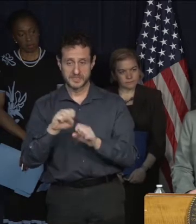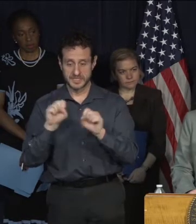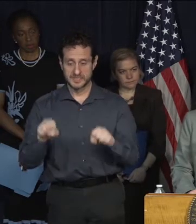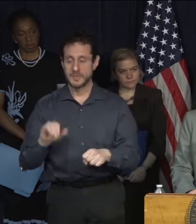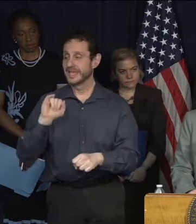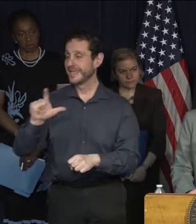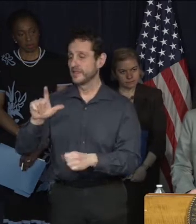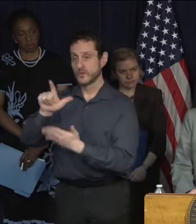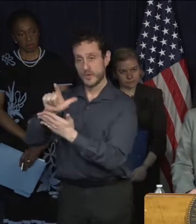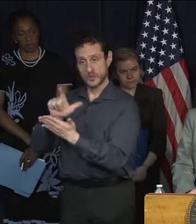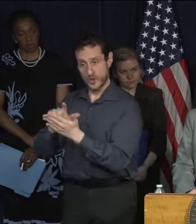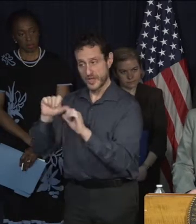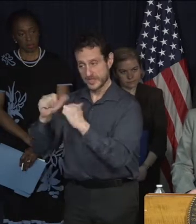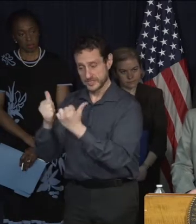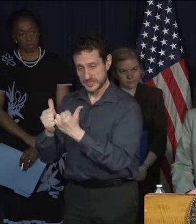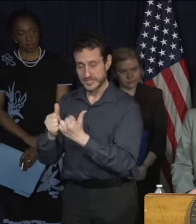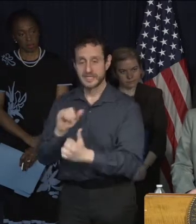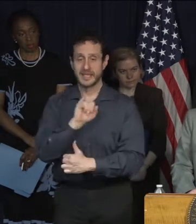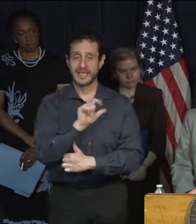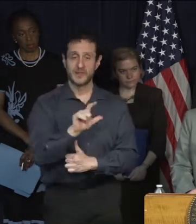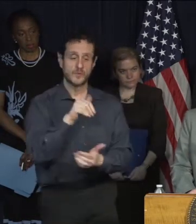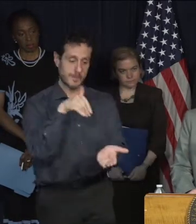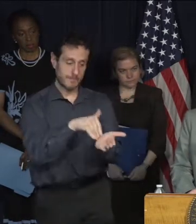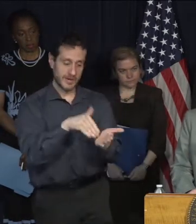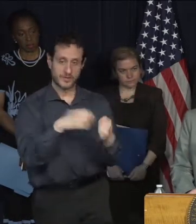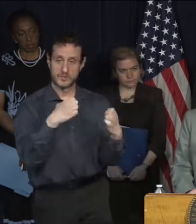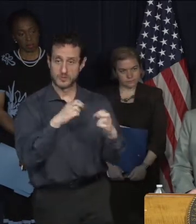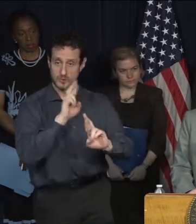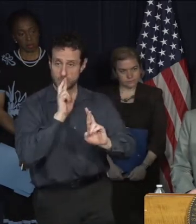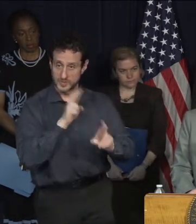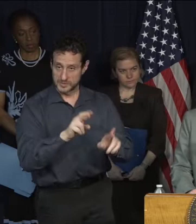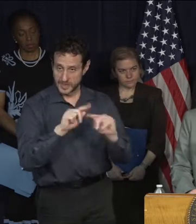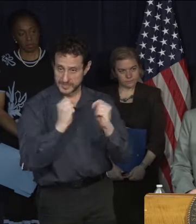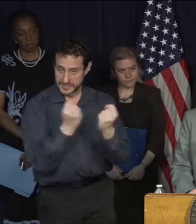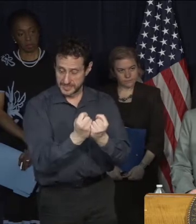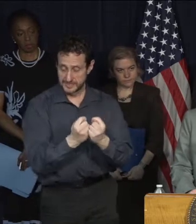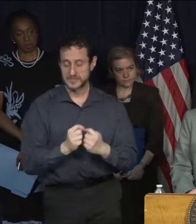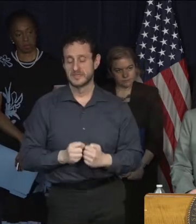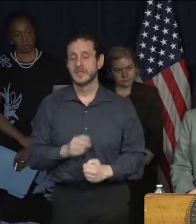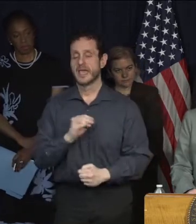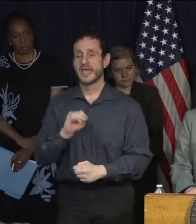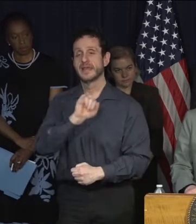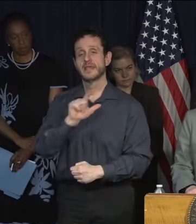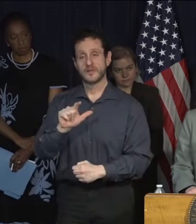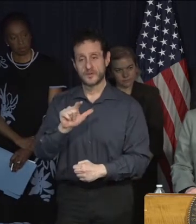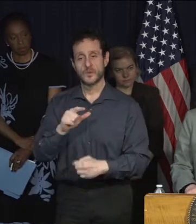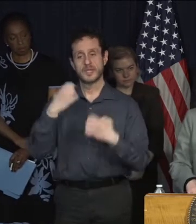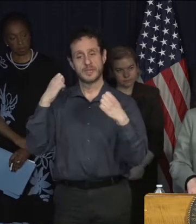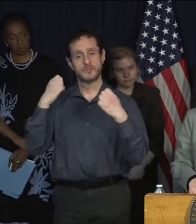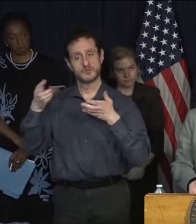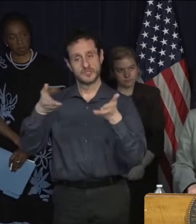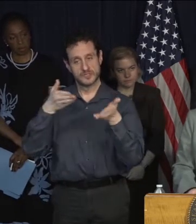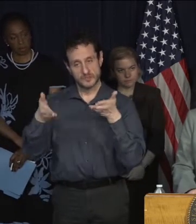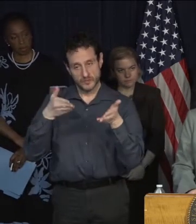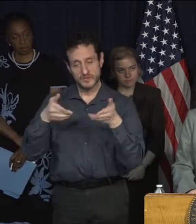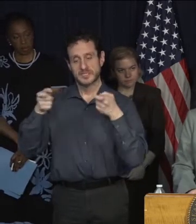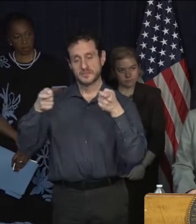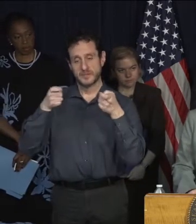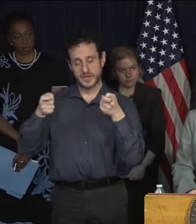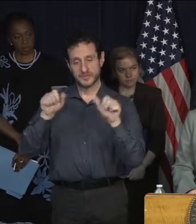Enforcement Agency, Illinois Medical Emergency Response Teams, and the Illinois Emergency Services